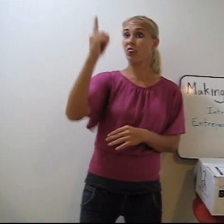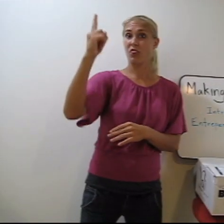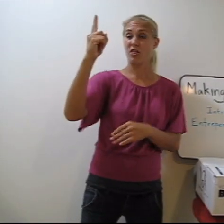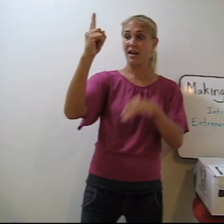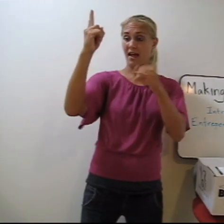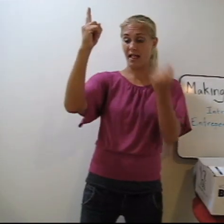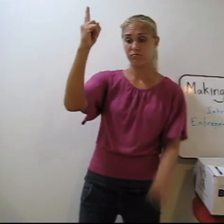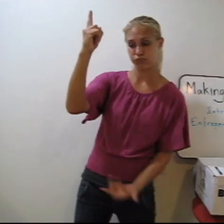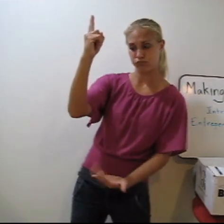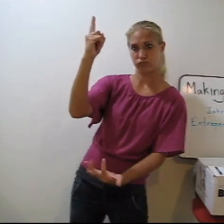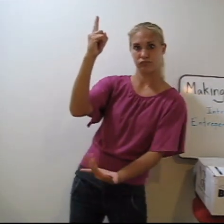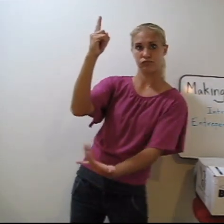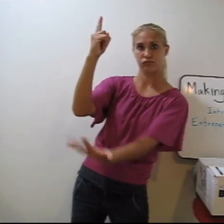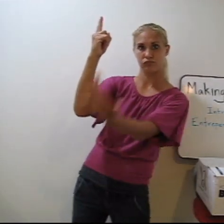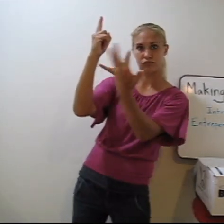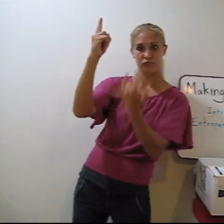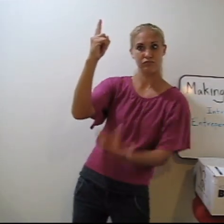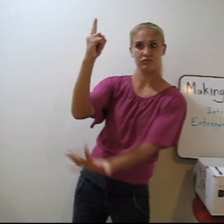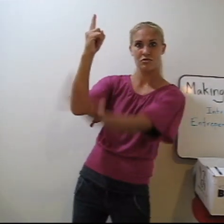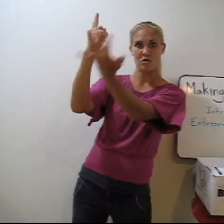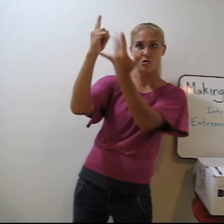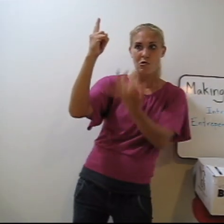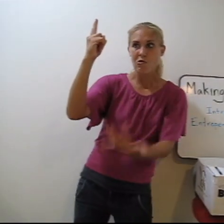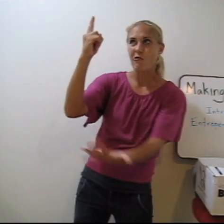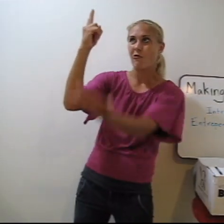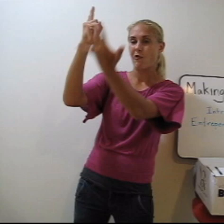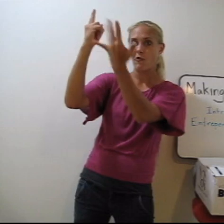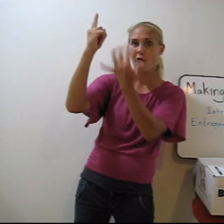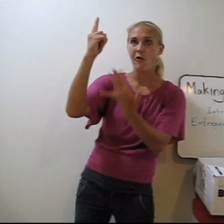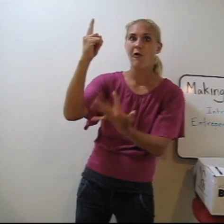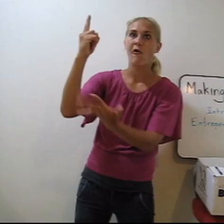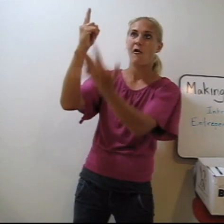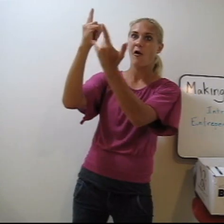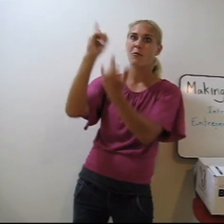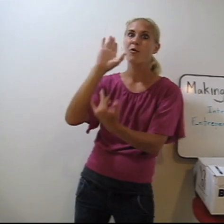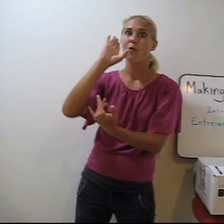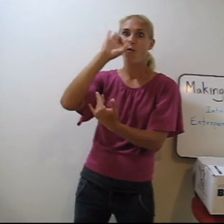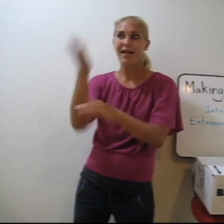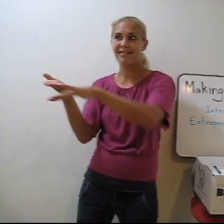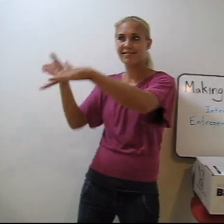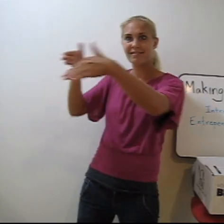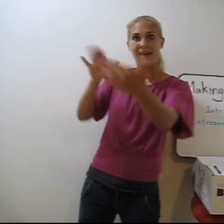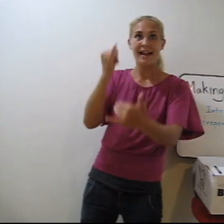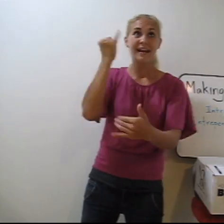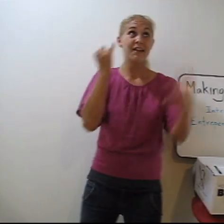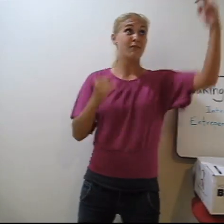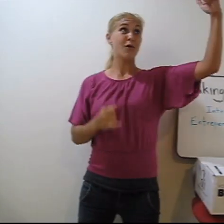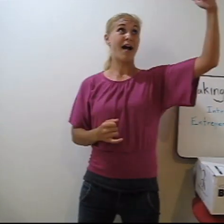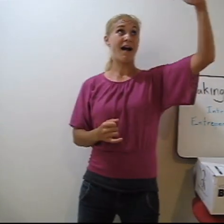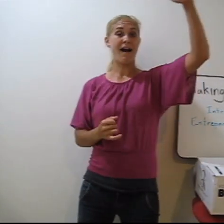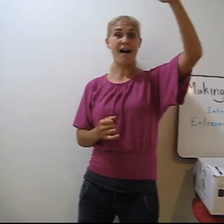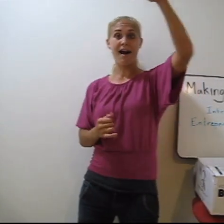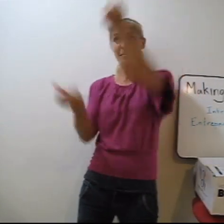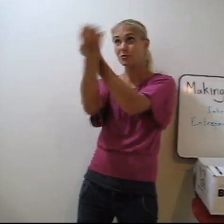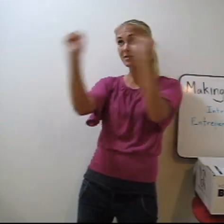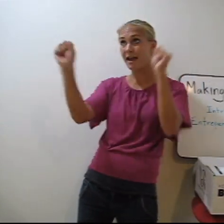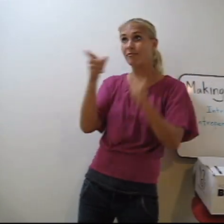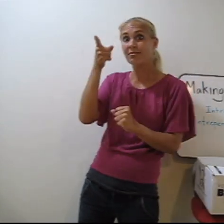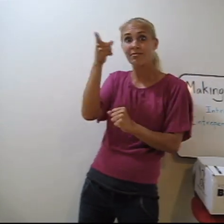building was on fire, the flames licking at their neck, and if you didn't walk across the plank to save them, they would certainly perish